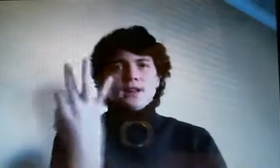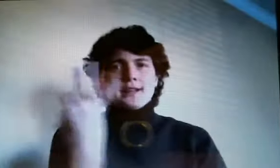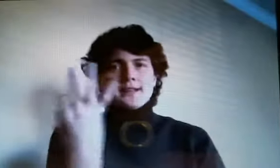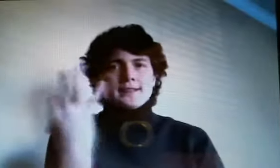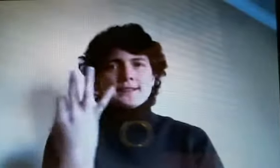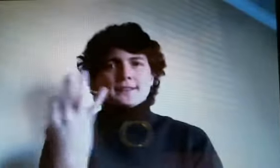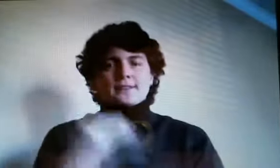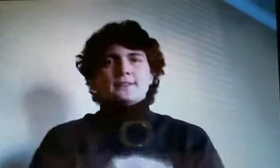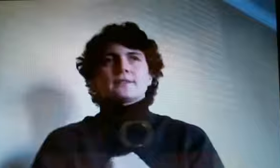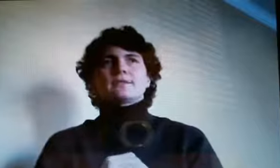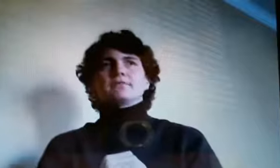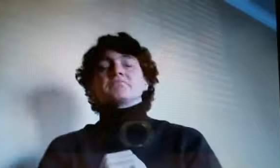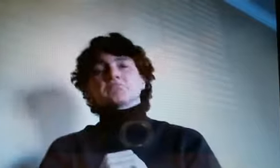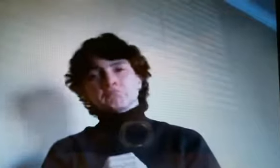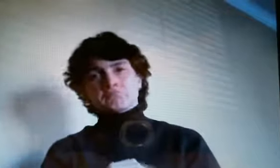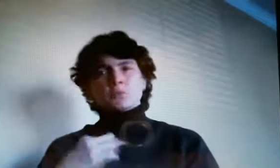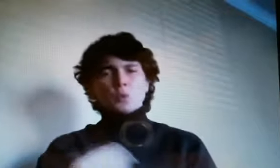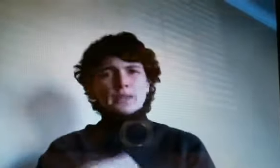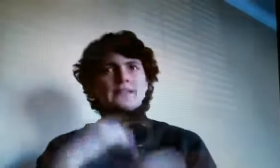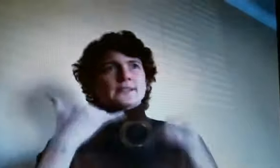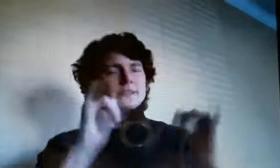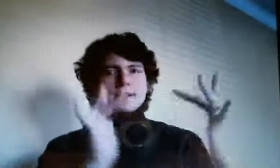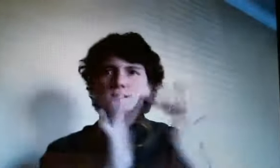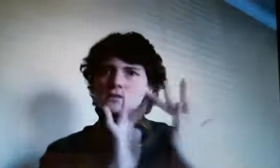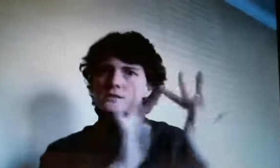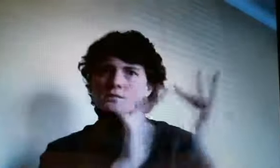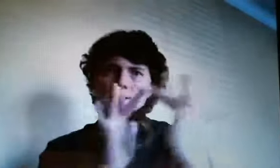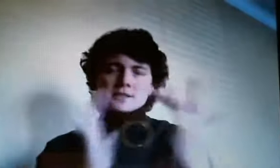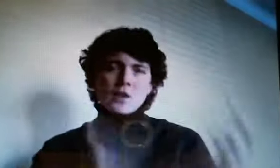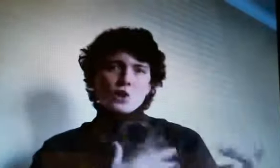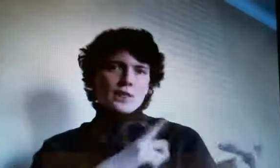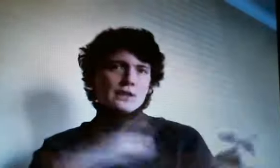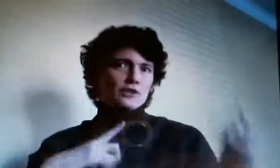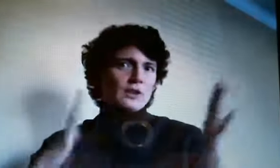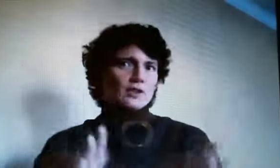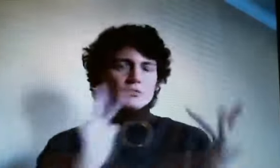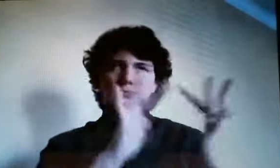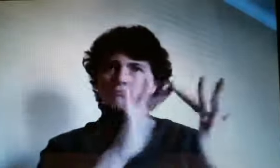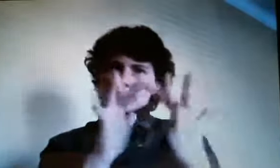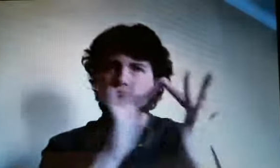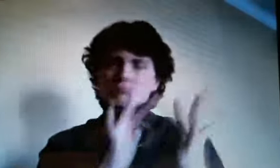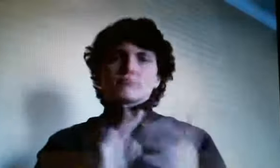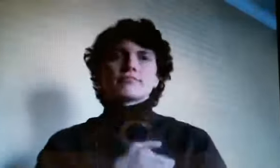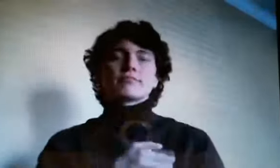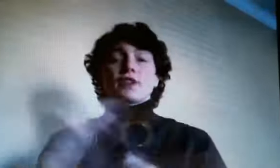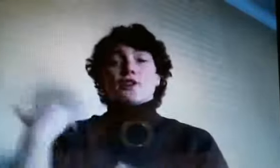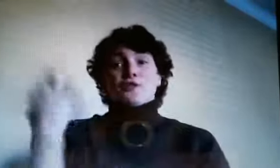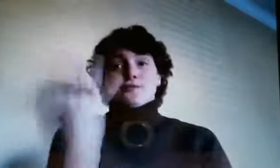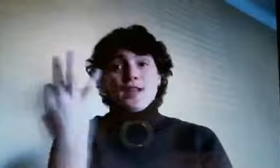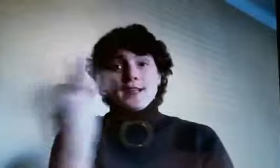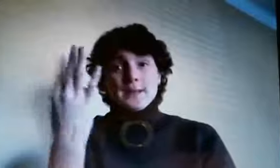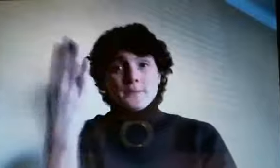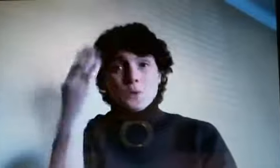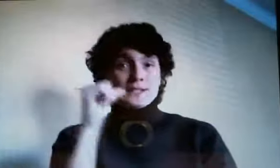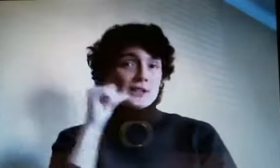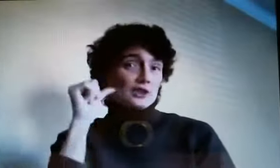Finally, the decision was made to wait until Friday. We continued to keep in touch with our legislator.